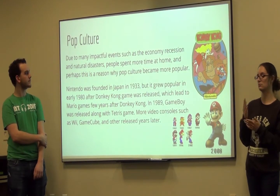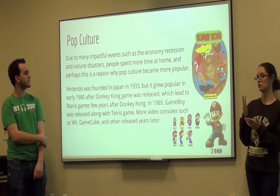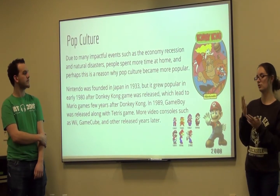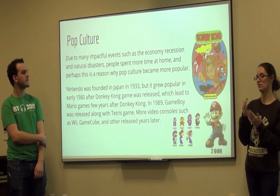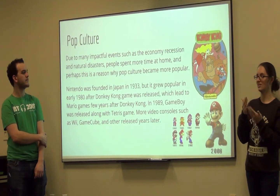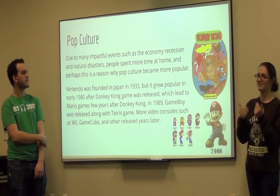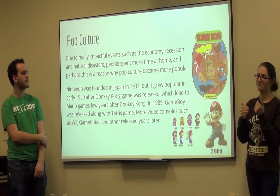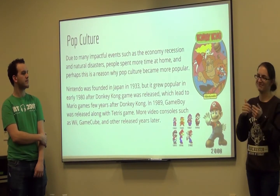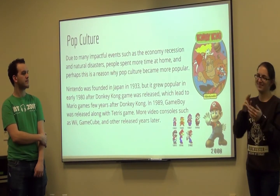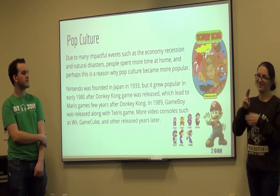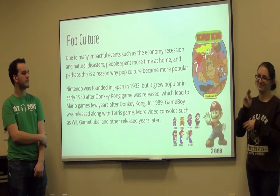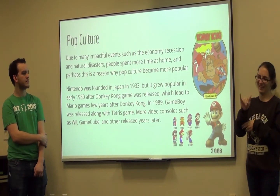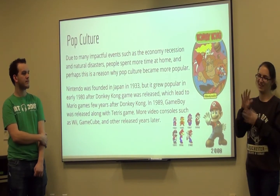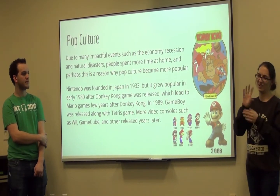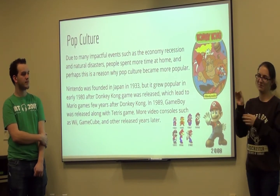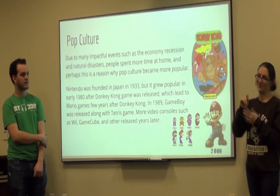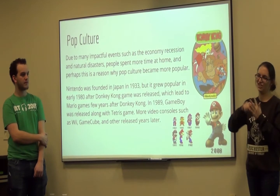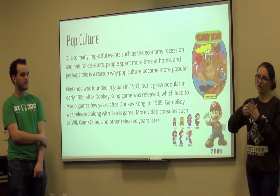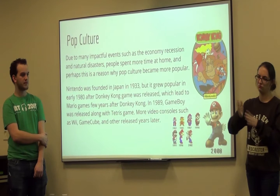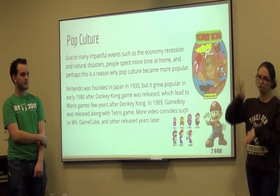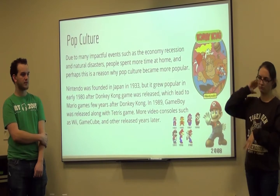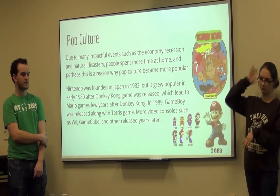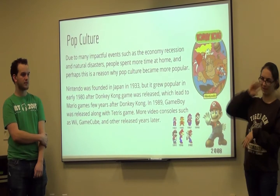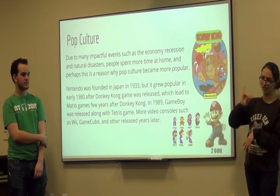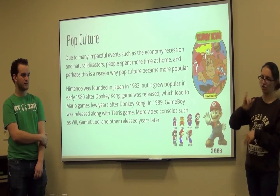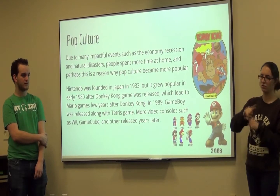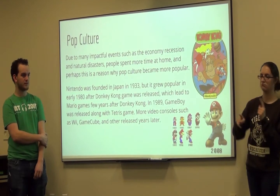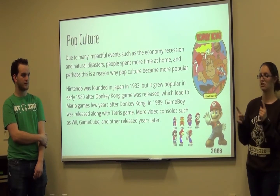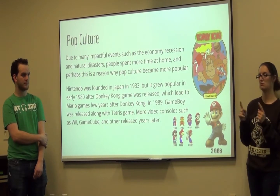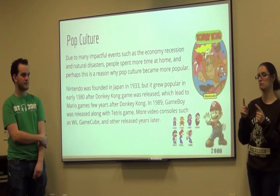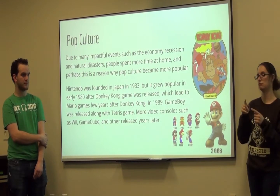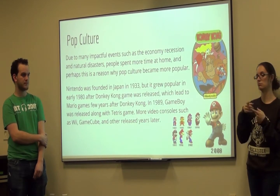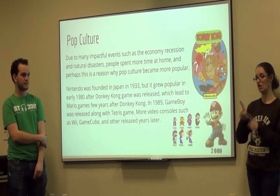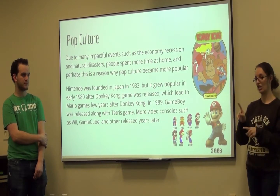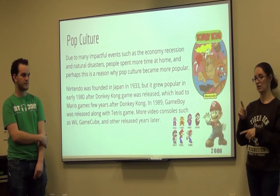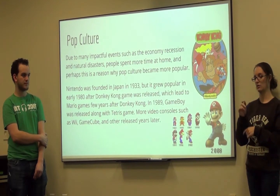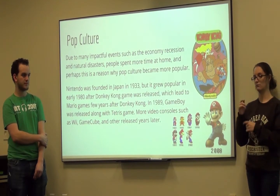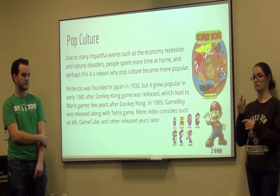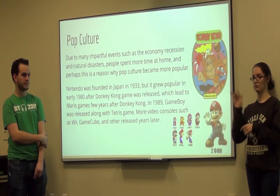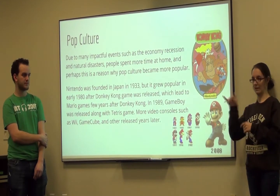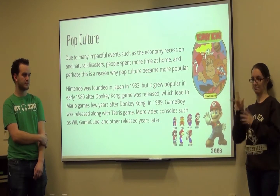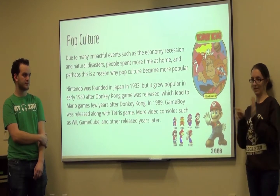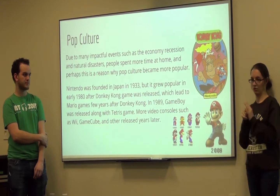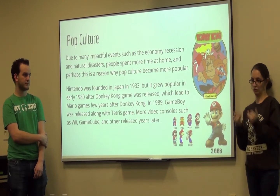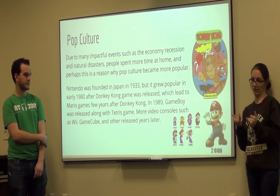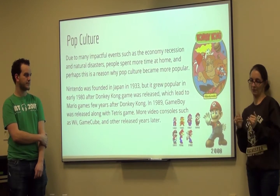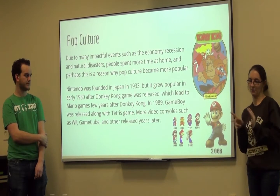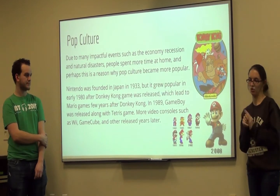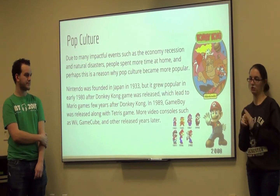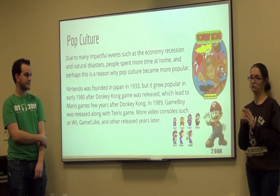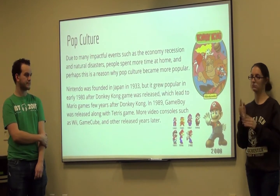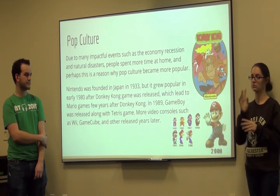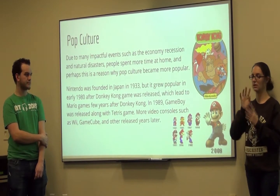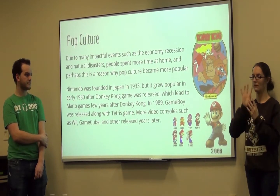Nintendo. So that company started a long time ago, but during this